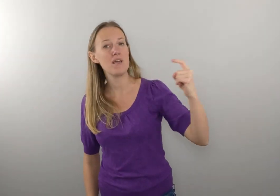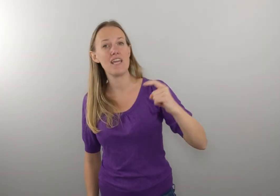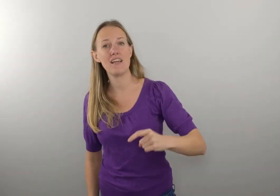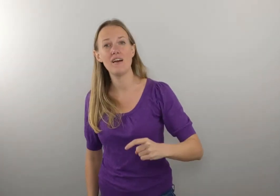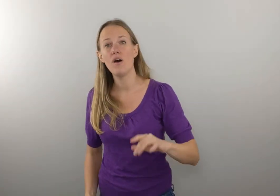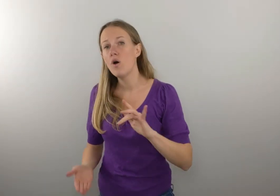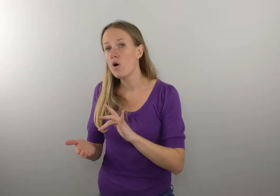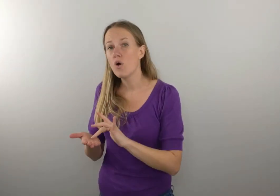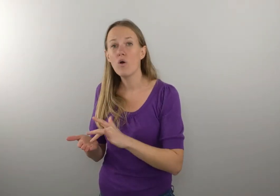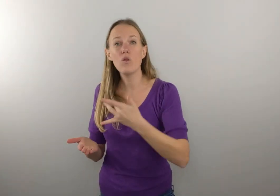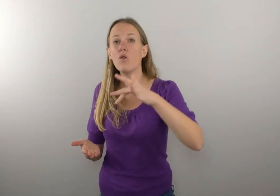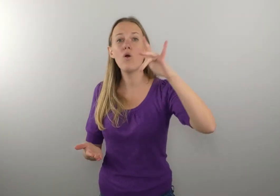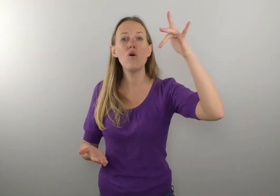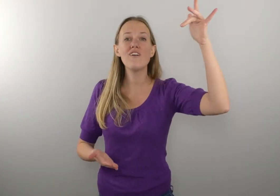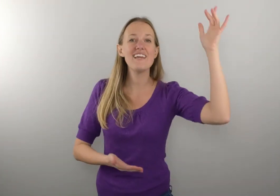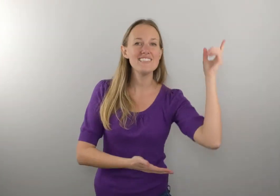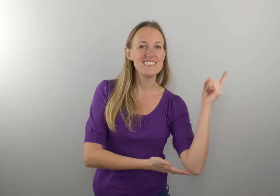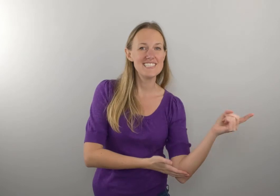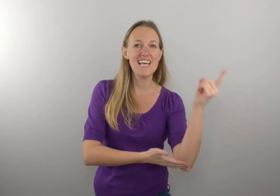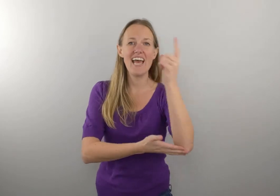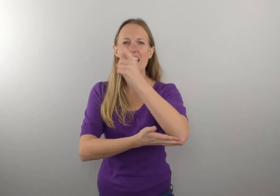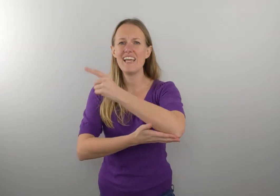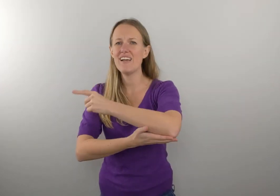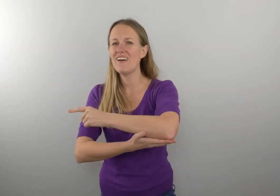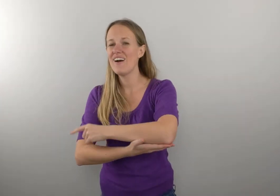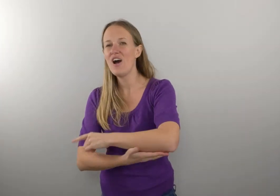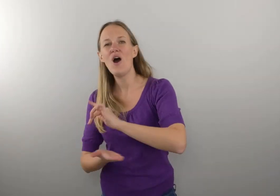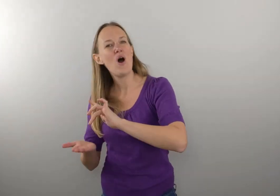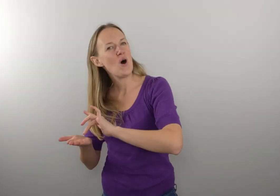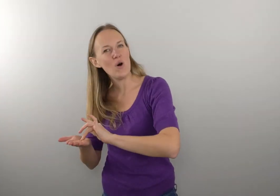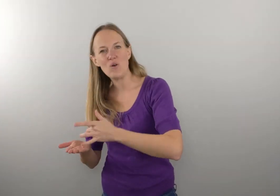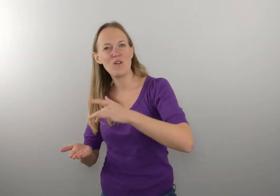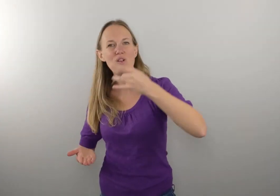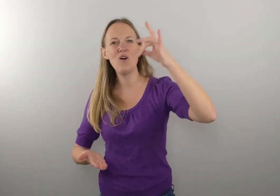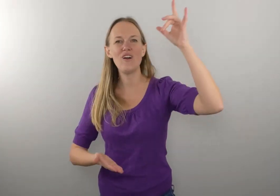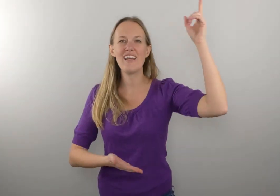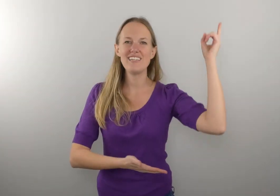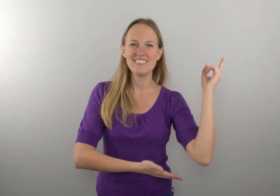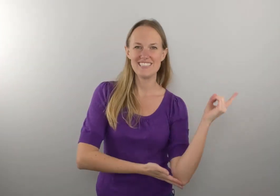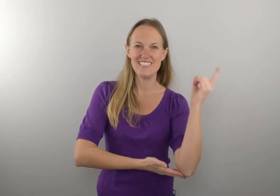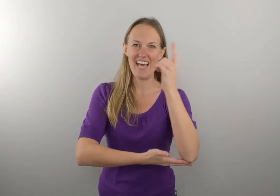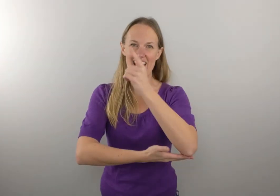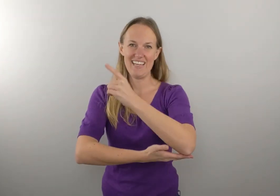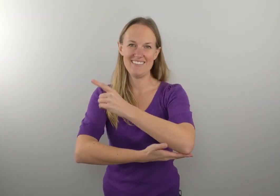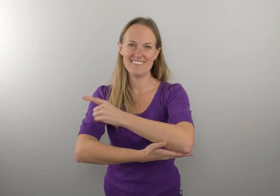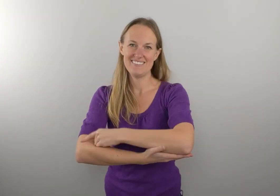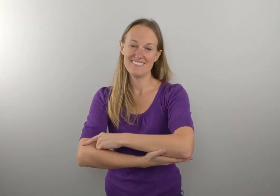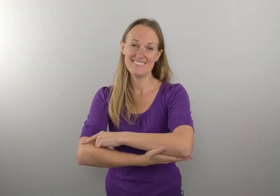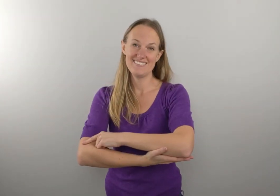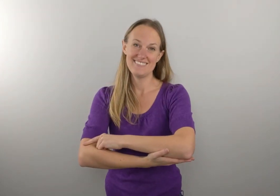coming. Glorious day, oh glorious day.